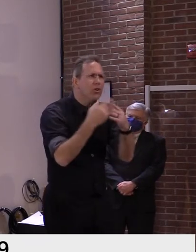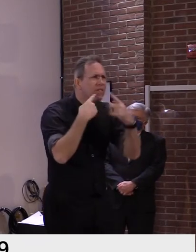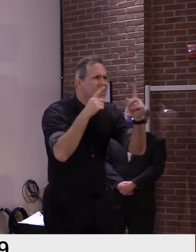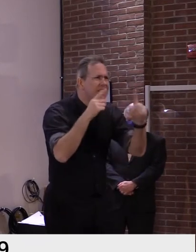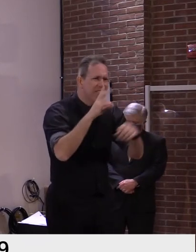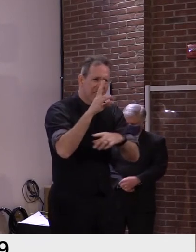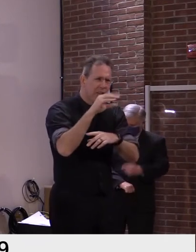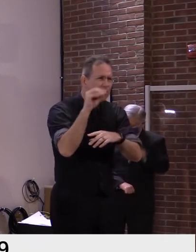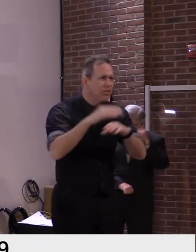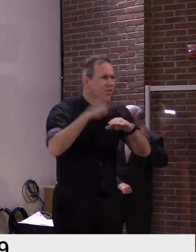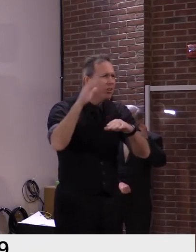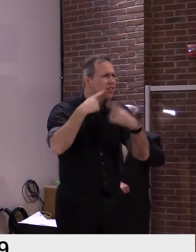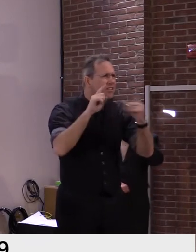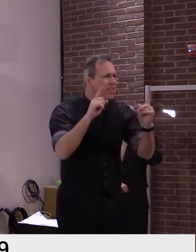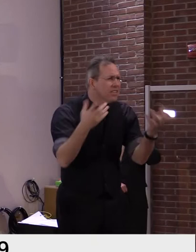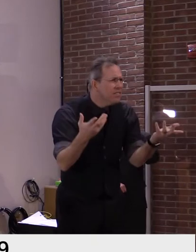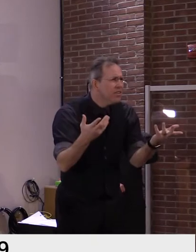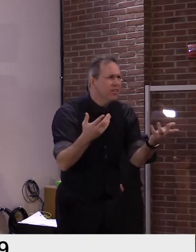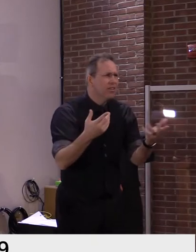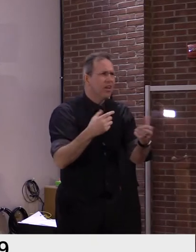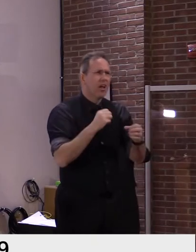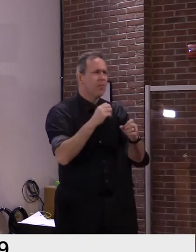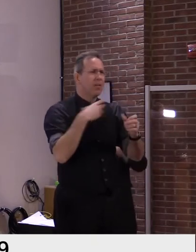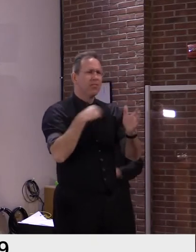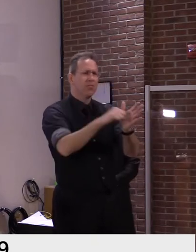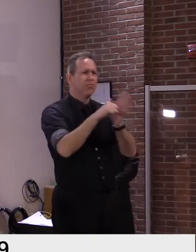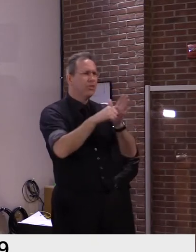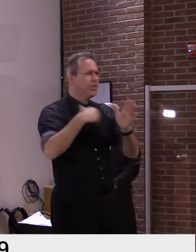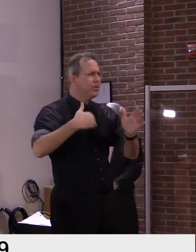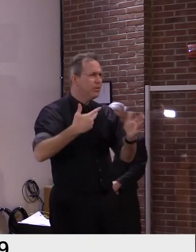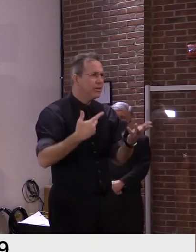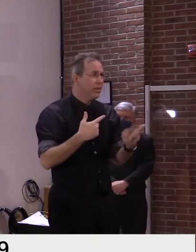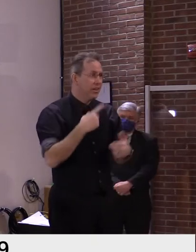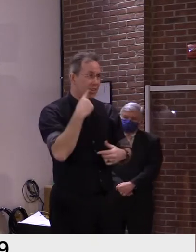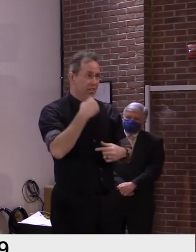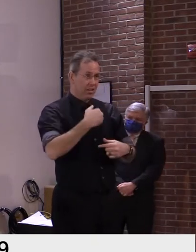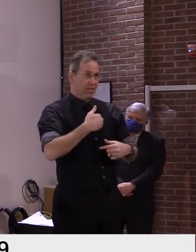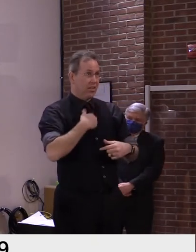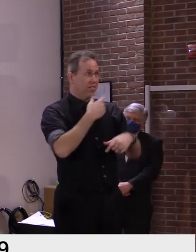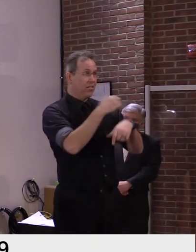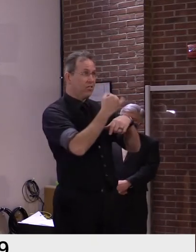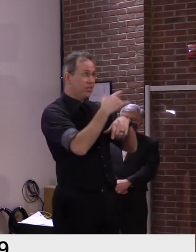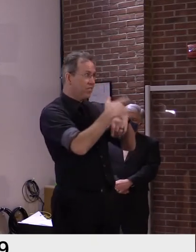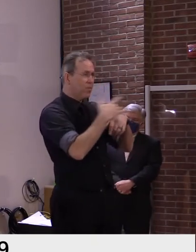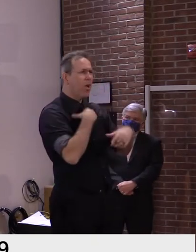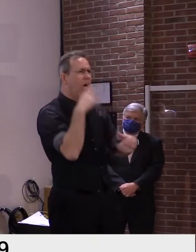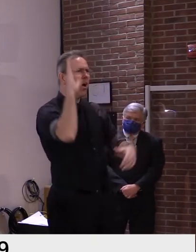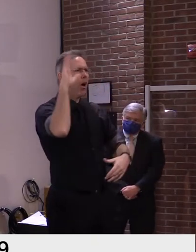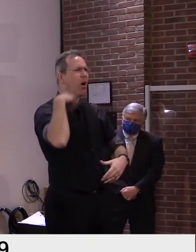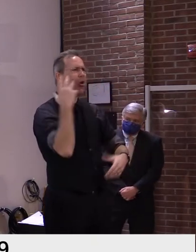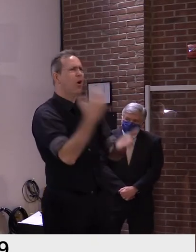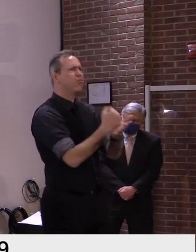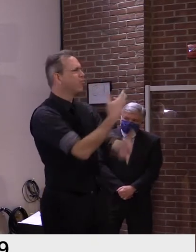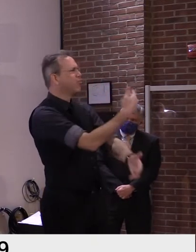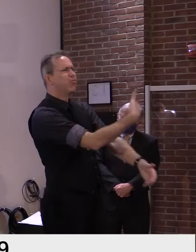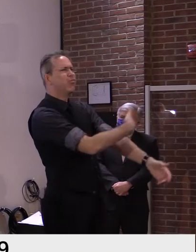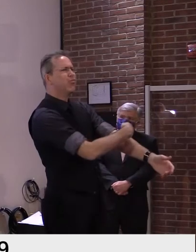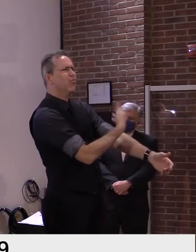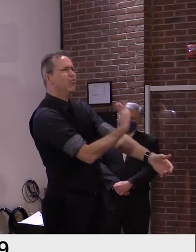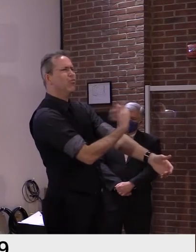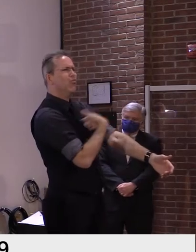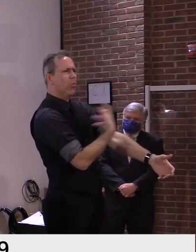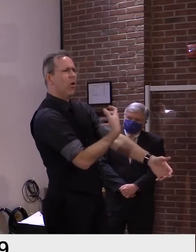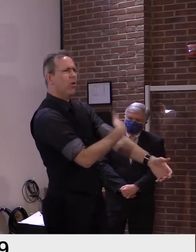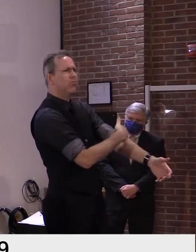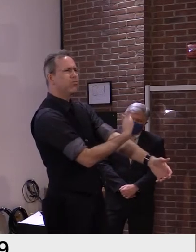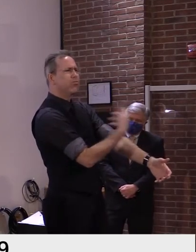really remarkable. So I'm like the governor, you know, if it was available to me, I would take it right now, not a problem. The